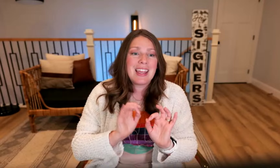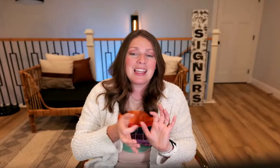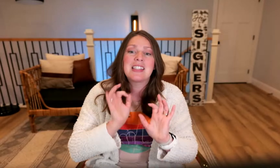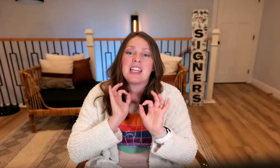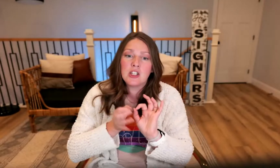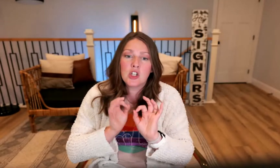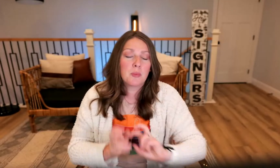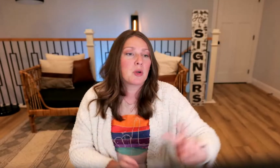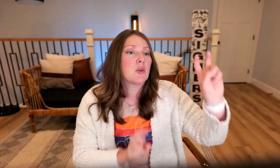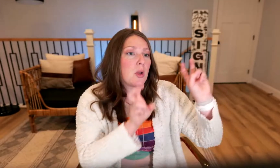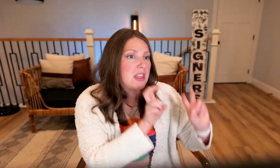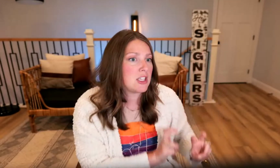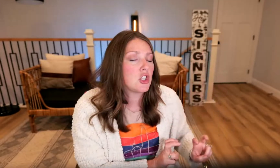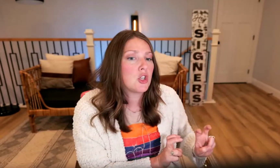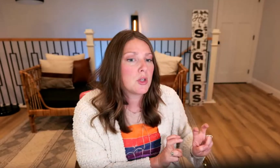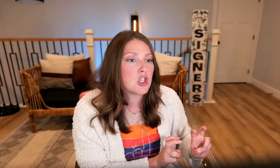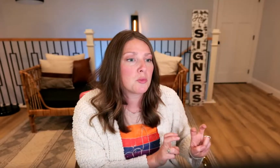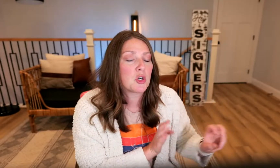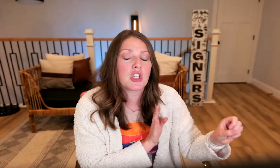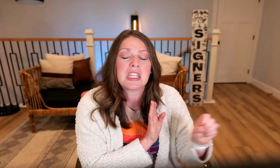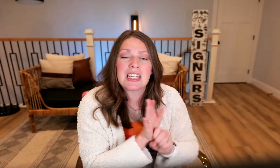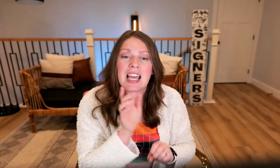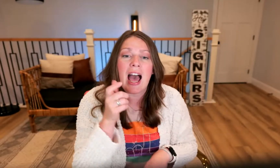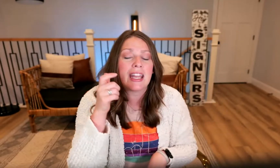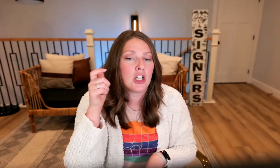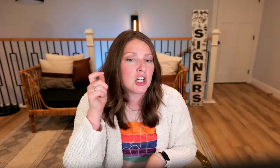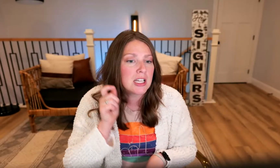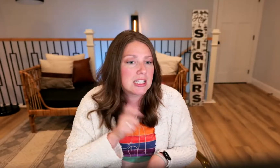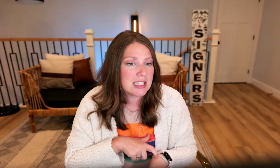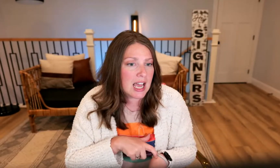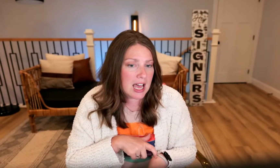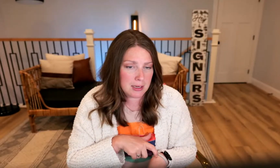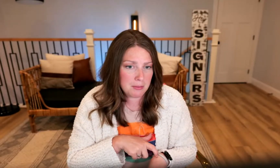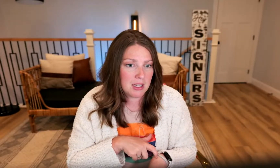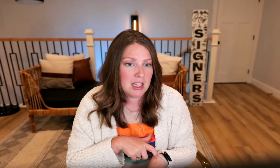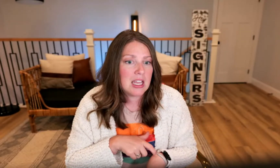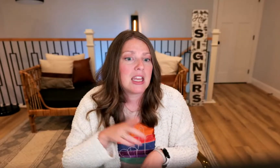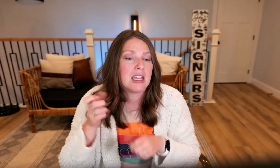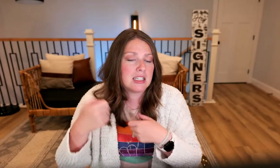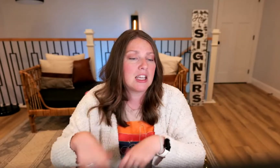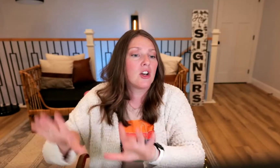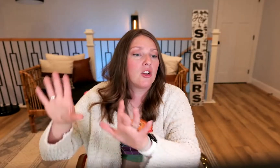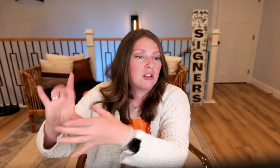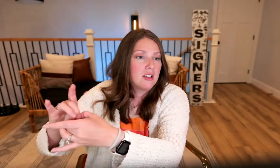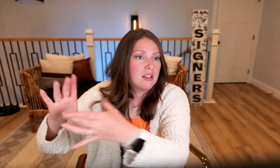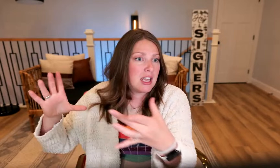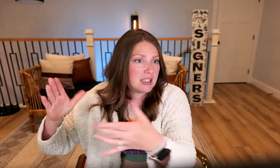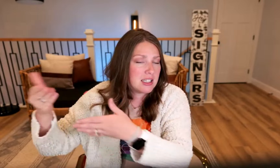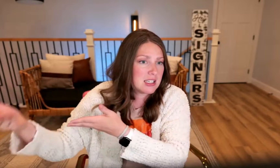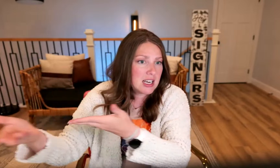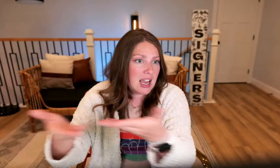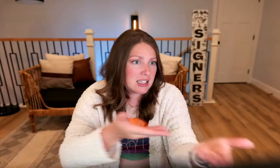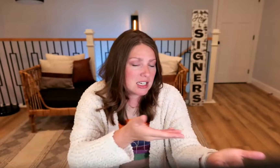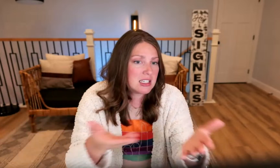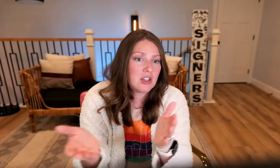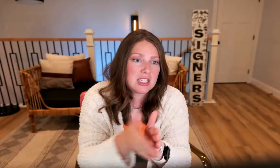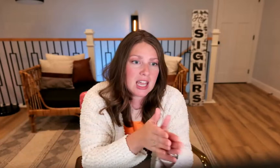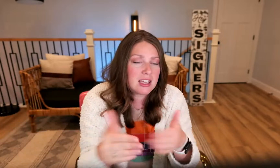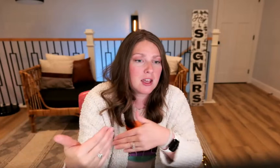is interpreted with these two interpreters the entire time until it's disconnected, until they take